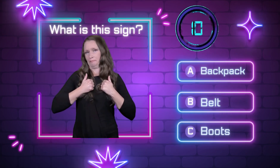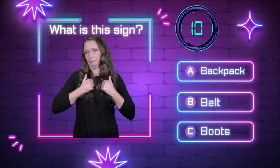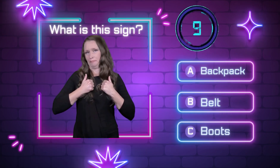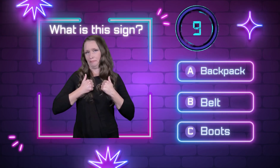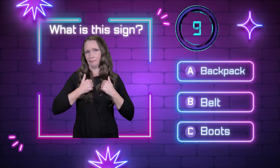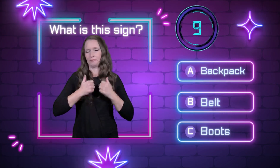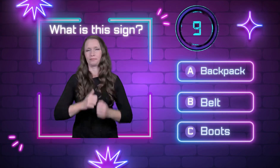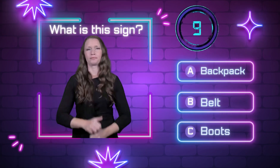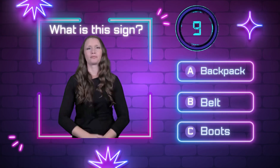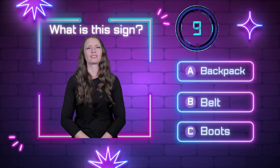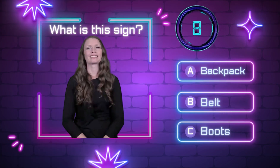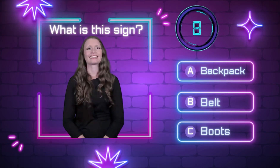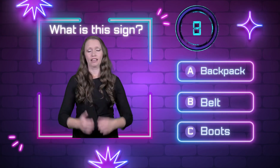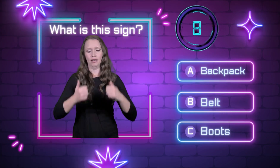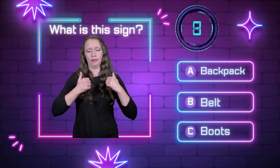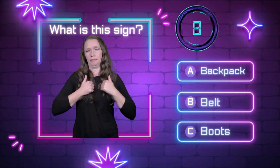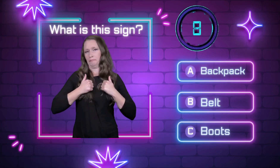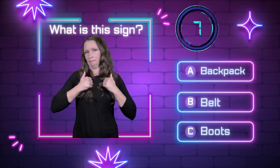What is this sign?